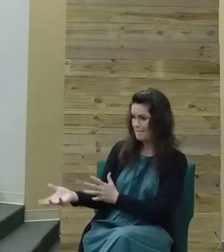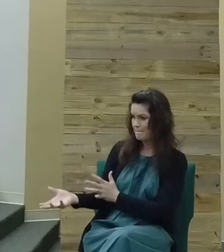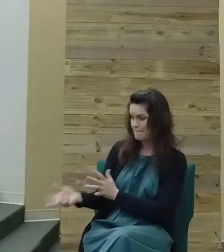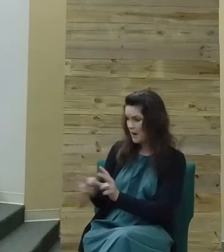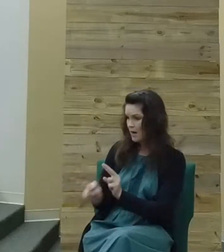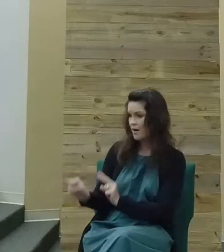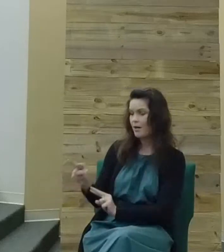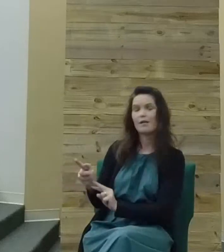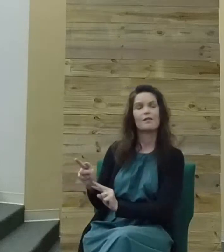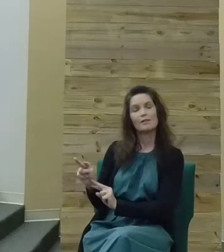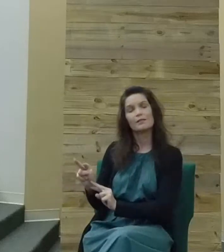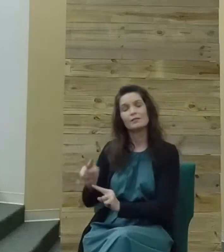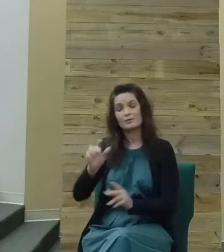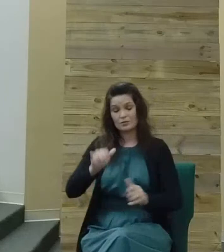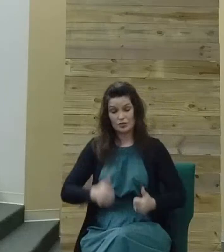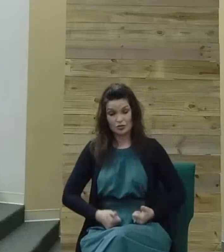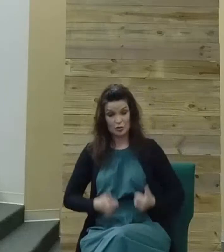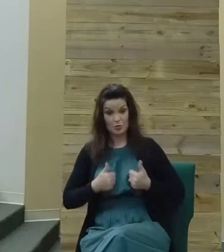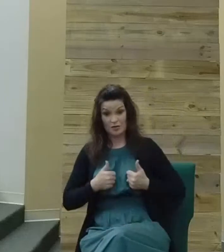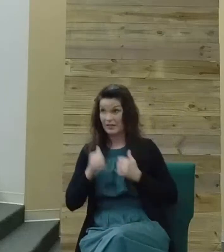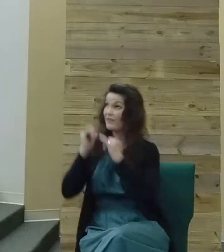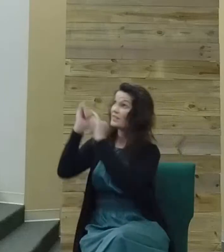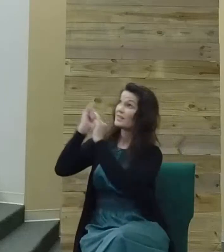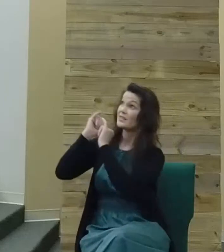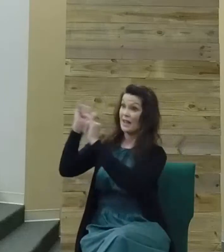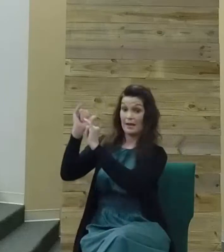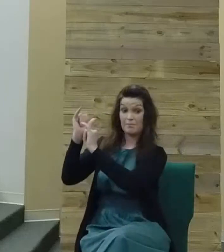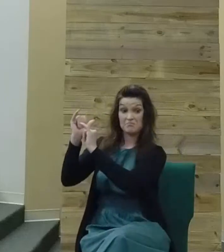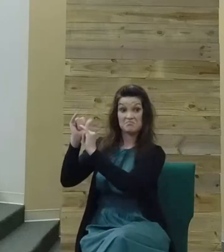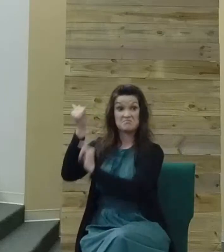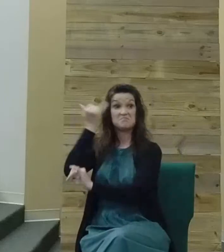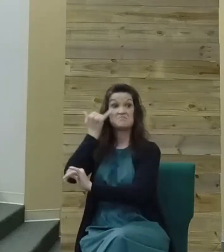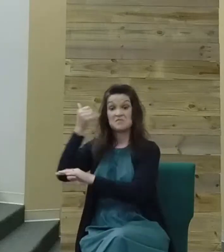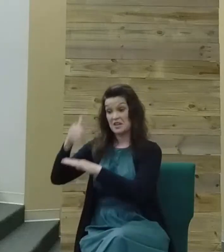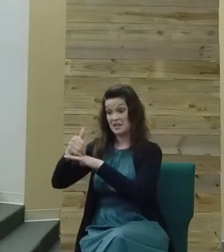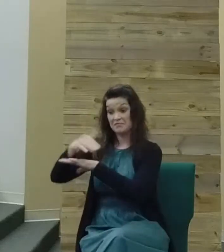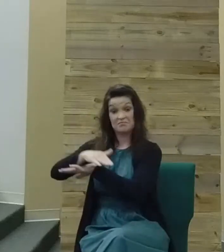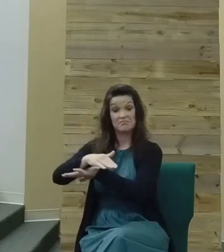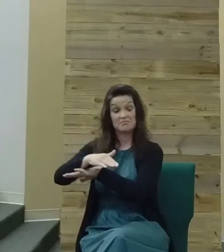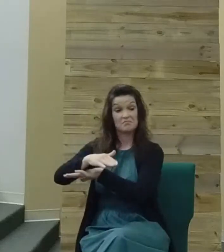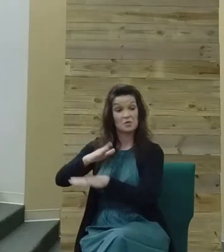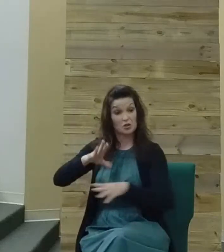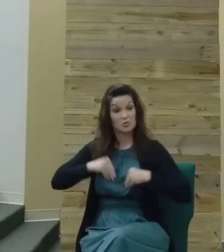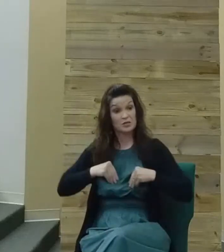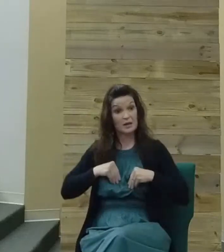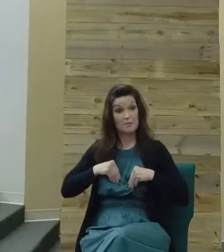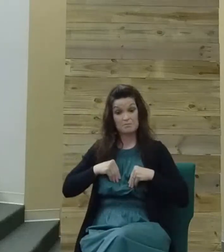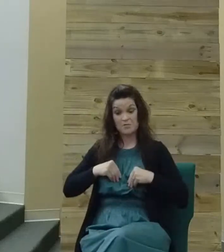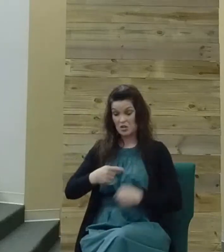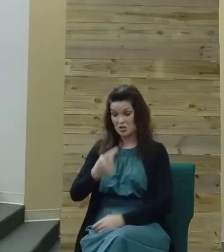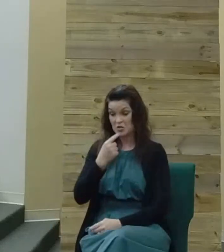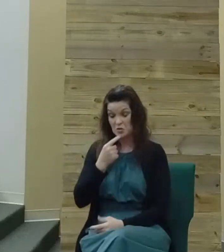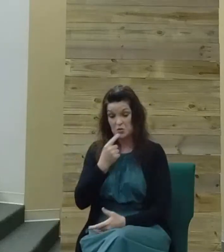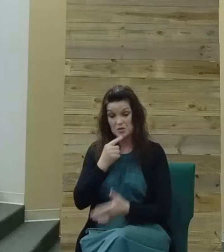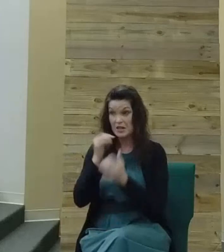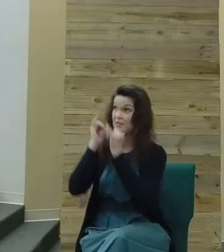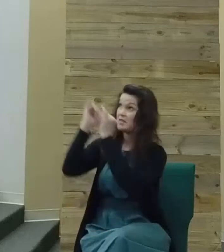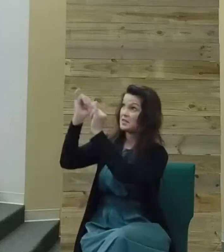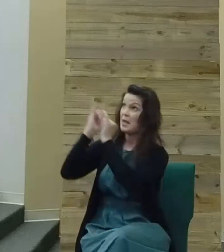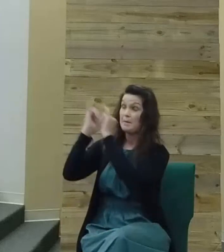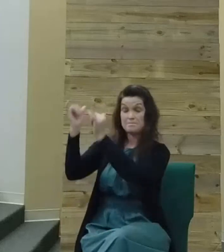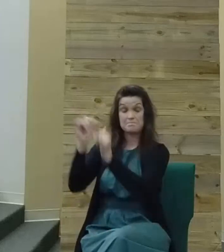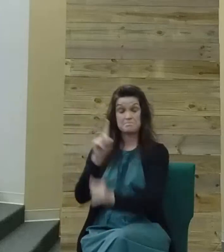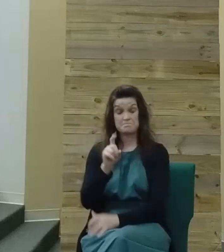Christ? Do you live as Christ would live? Do you go where Christ would go? Do you do what Christ would do? Do you say